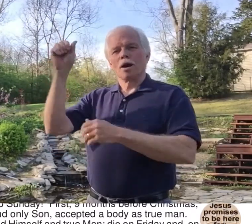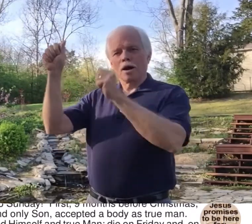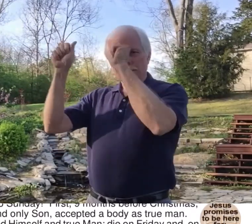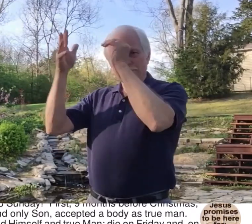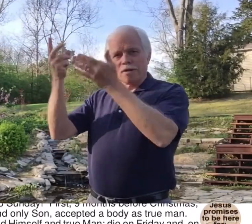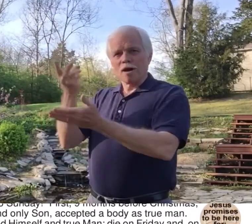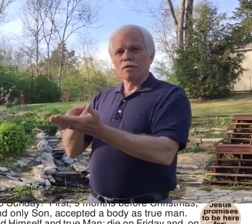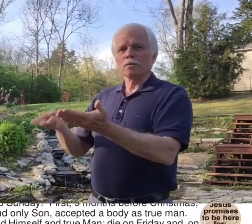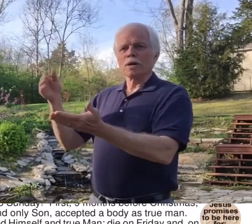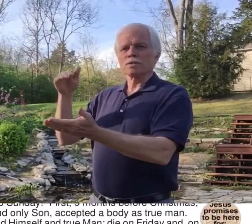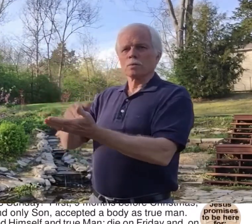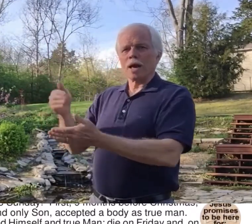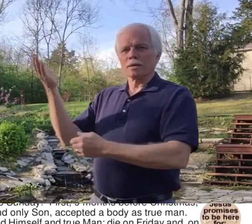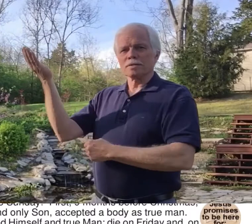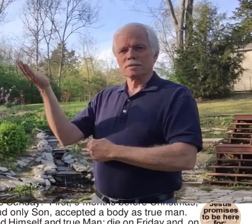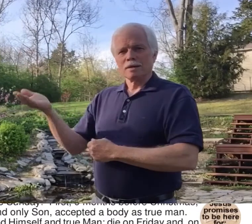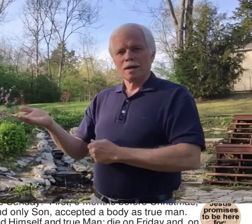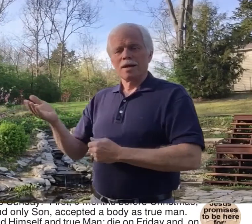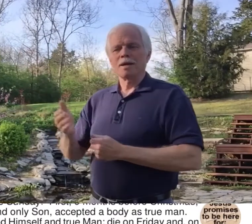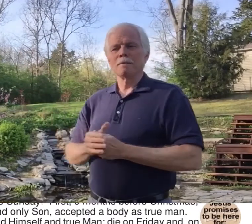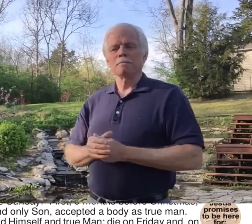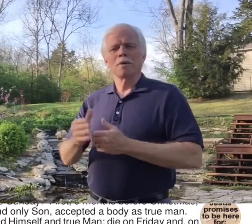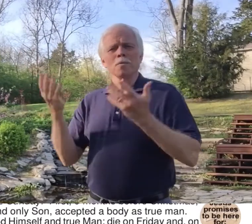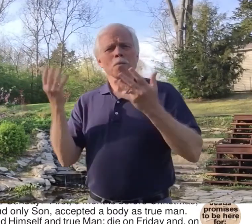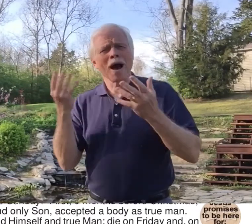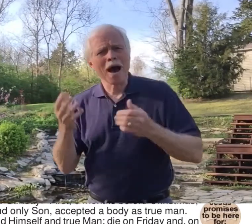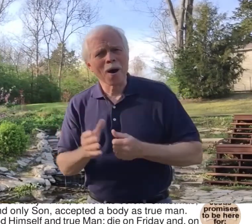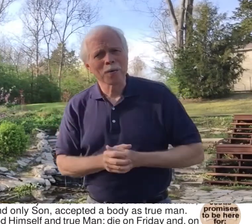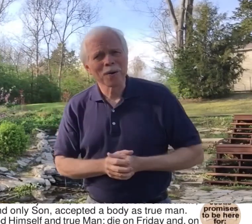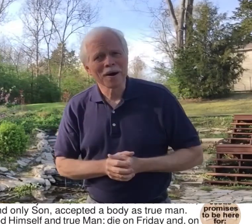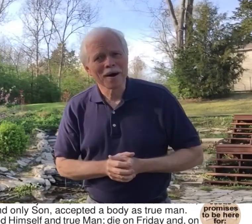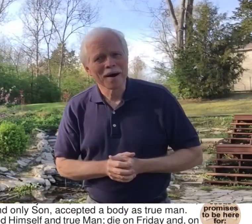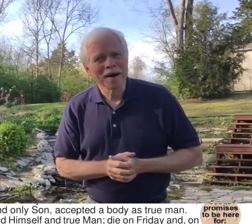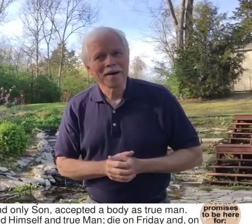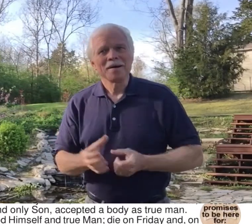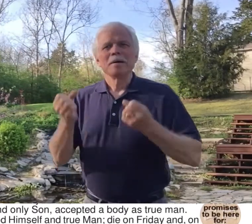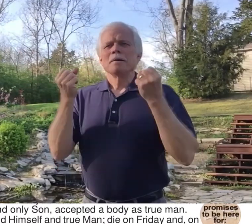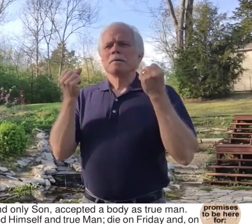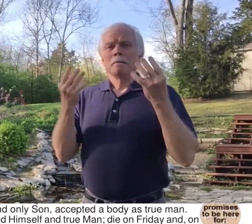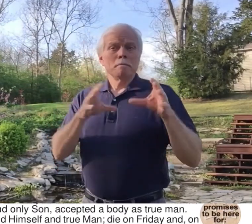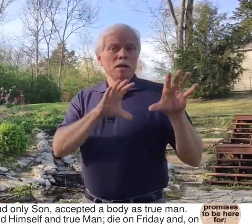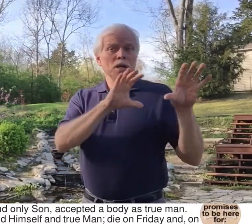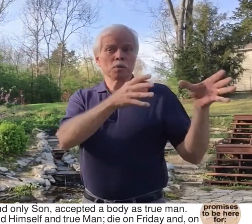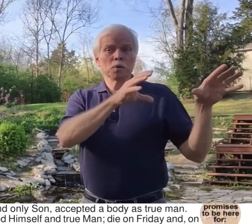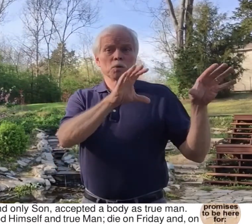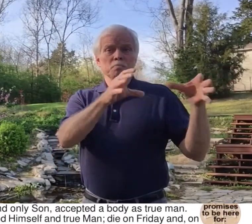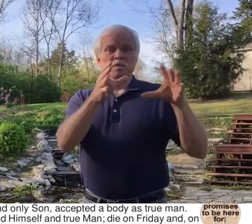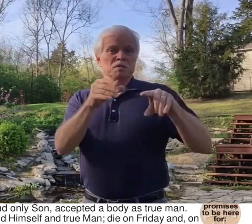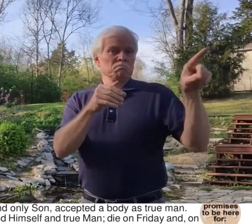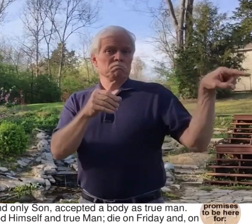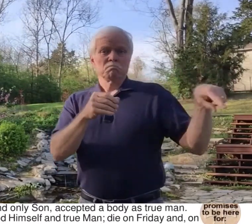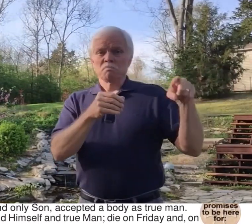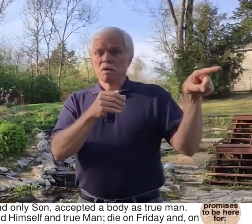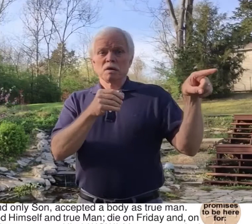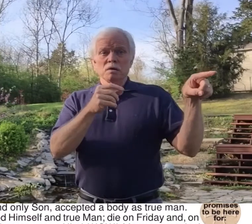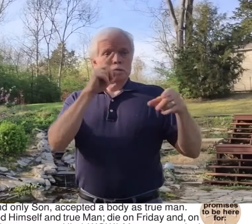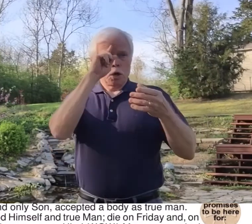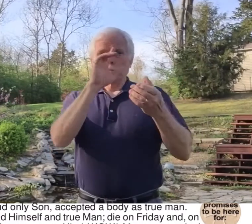God the Father resurrects him. Wow! Many groups don't